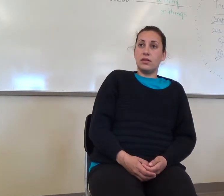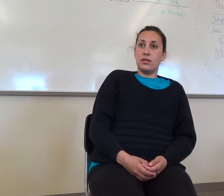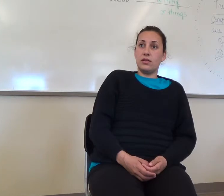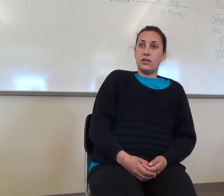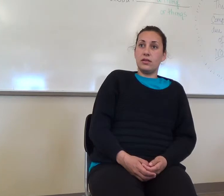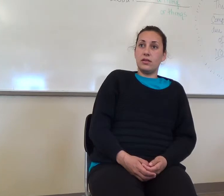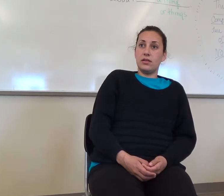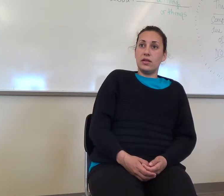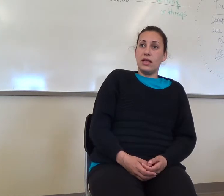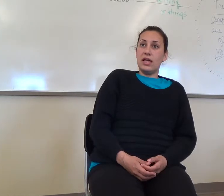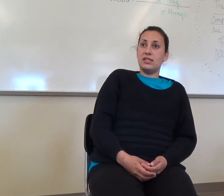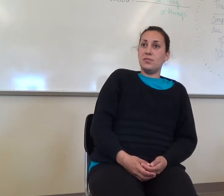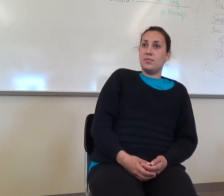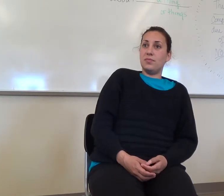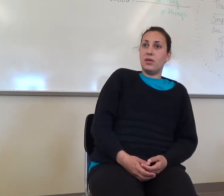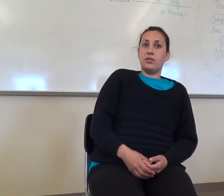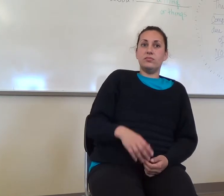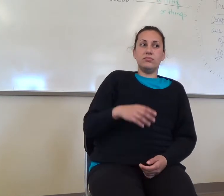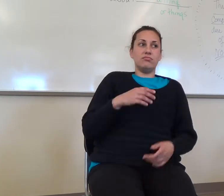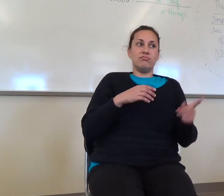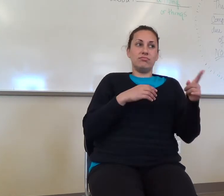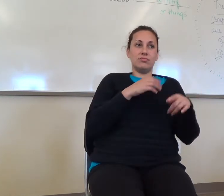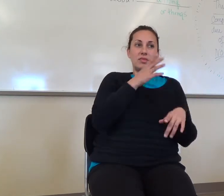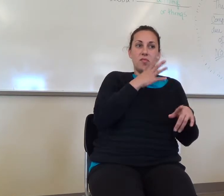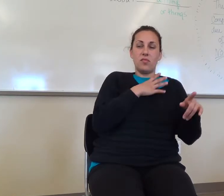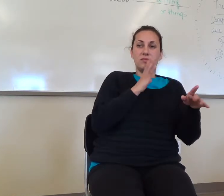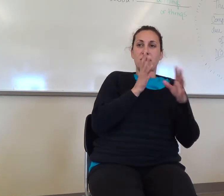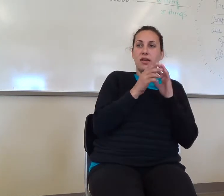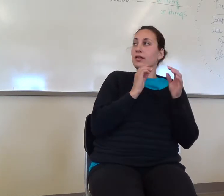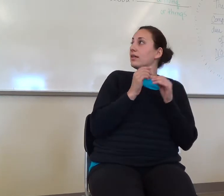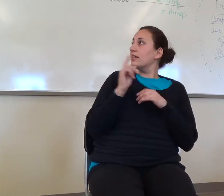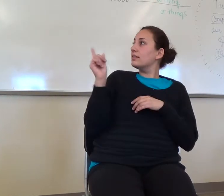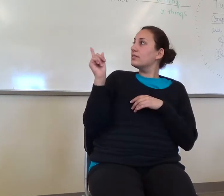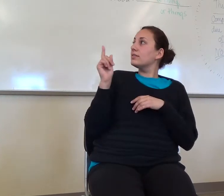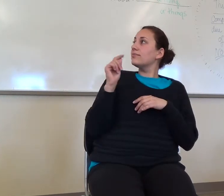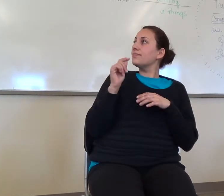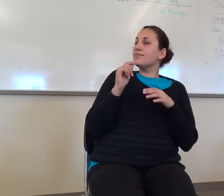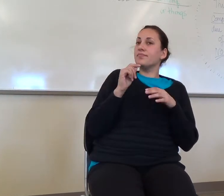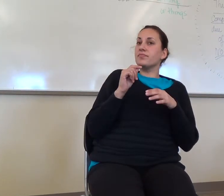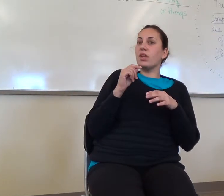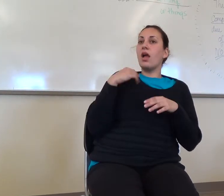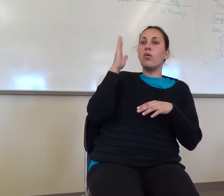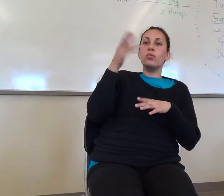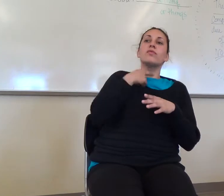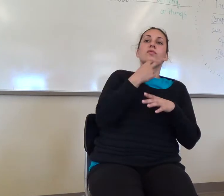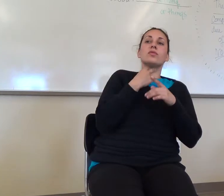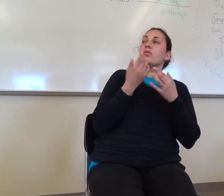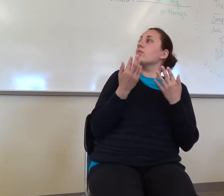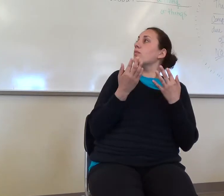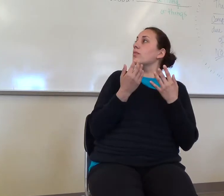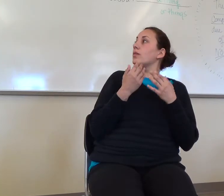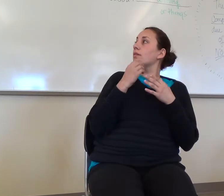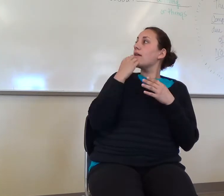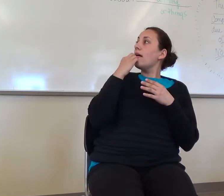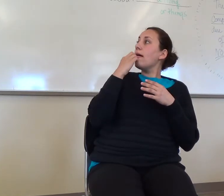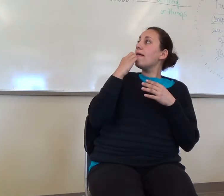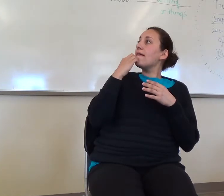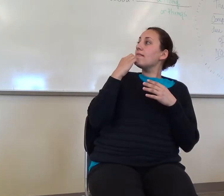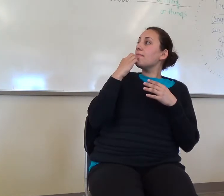right, Spanish? It's a, yeah, it doesn't really ever talk, it's really only talking about the one. Okay,